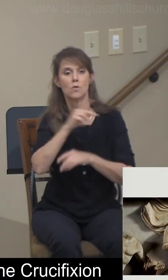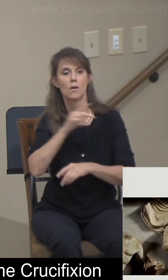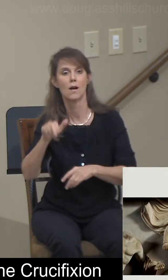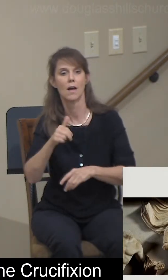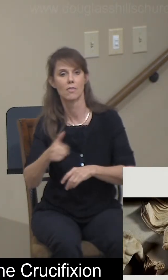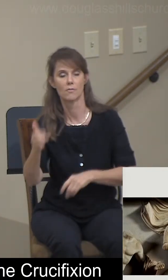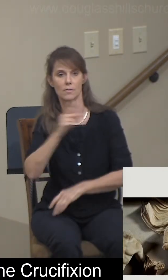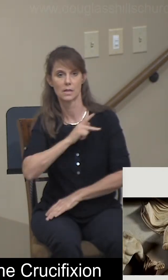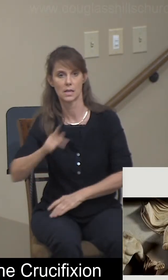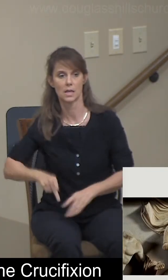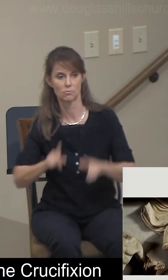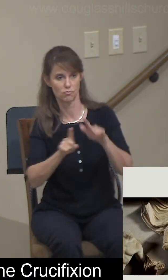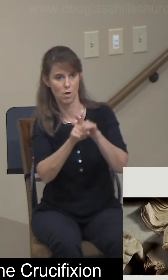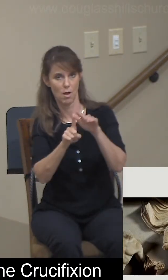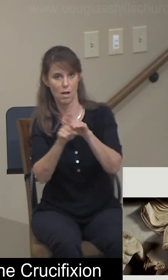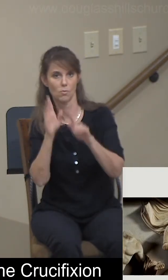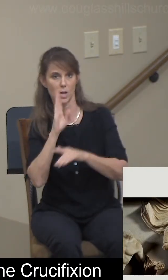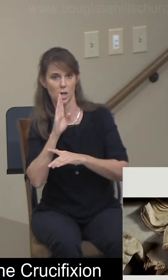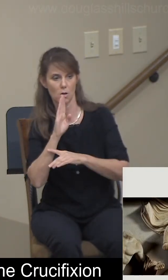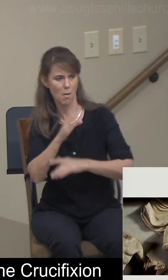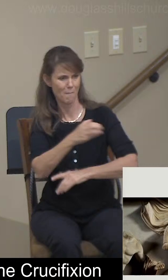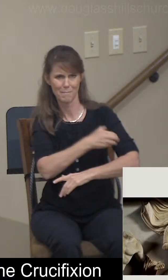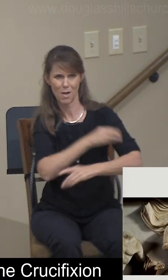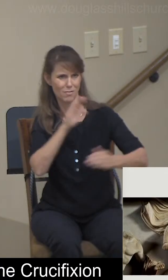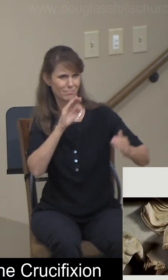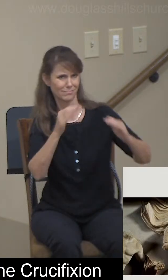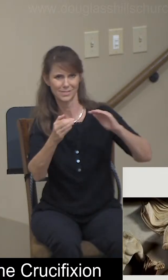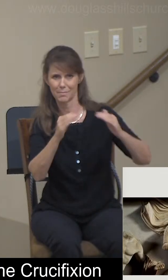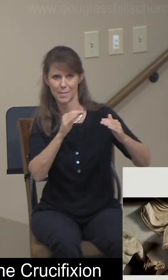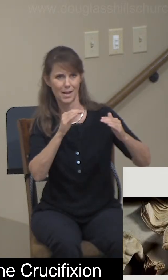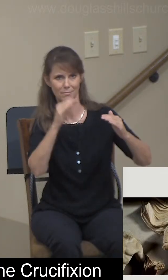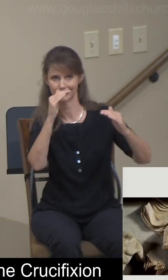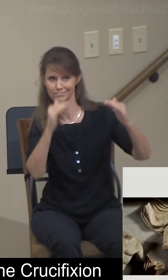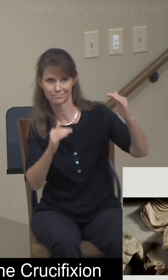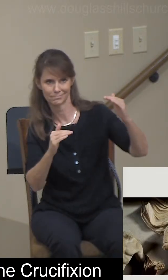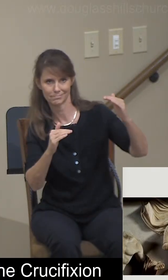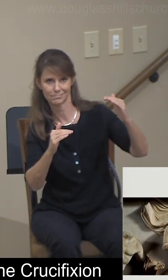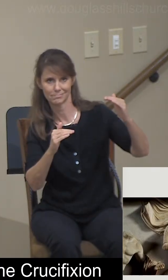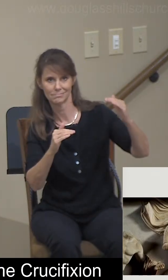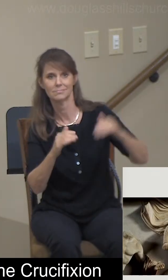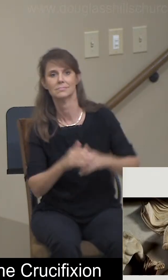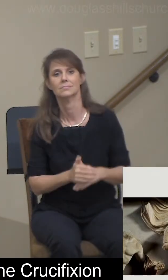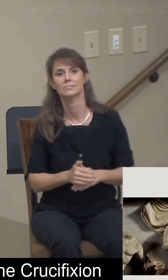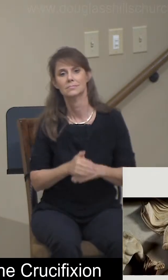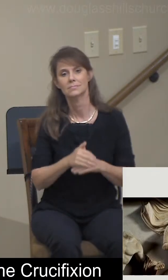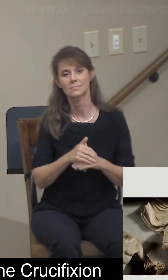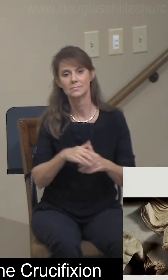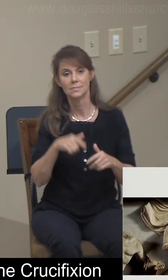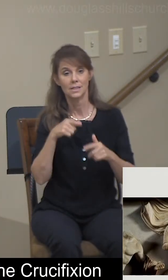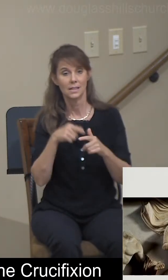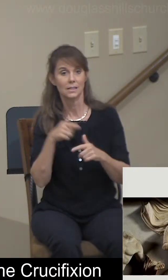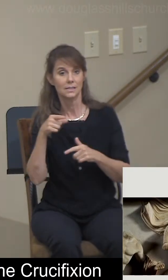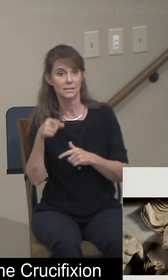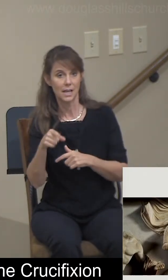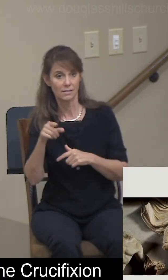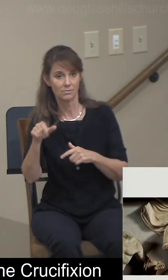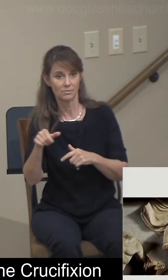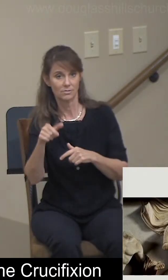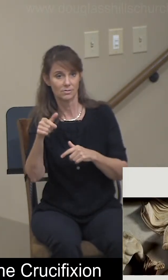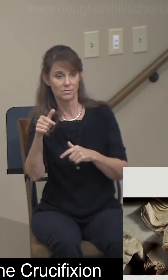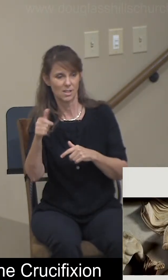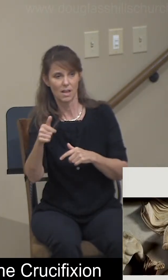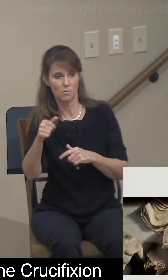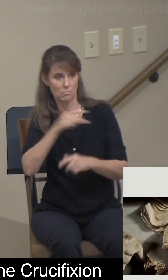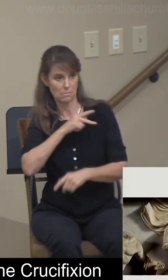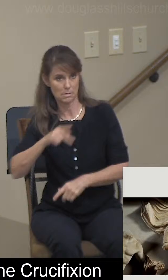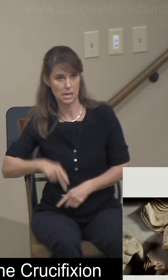power. And at the latter end of their kingdom, when the transgressions have reached their limit, a king of bold face, one who understands riddles, shall